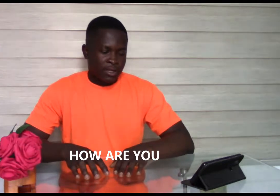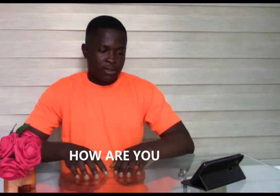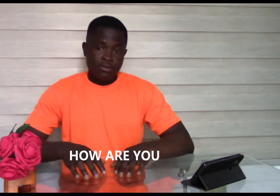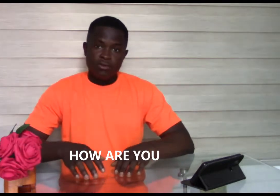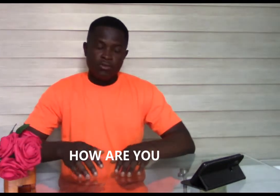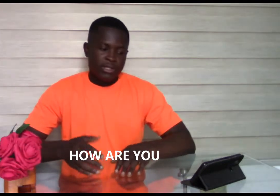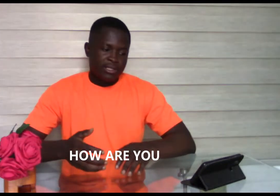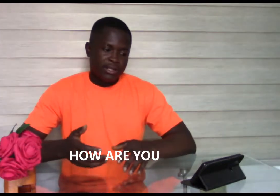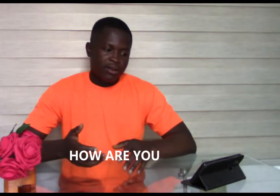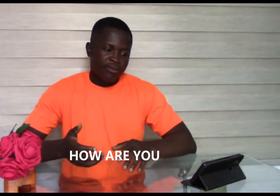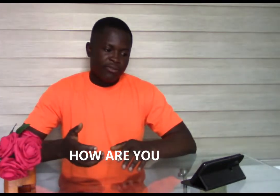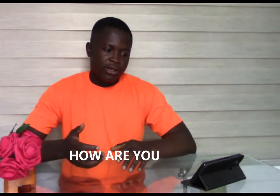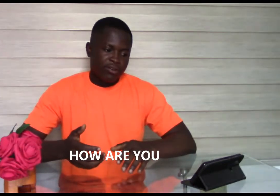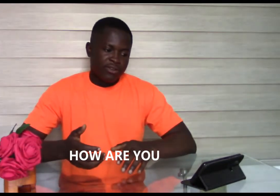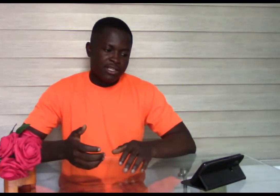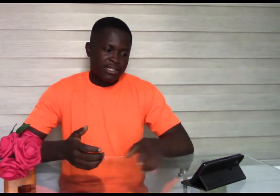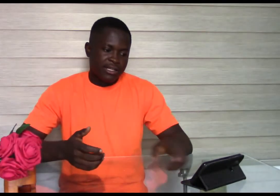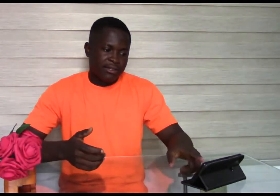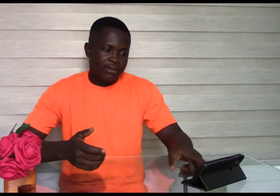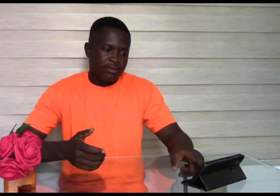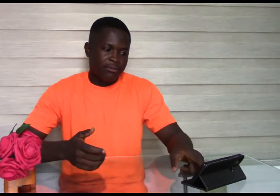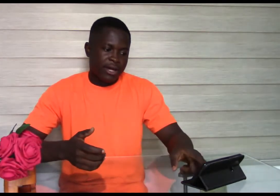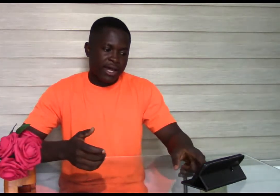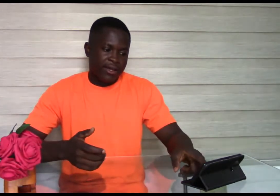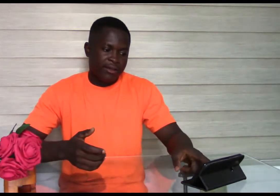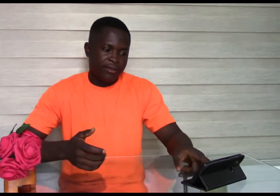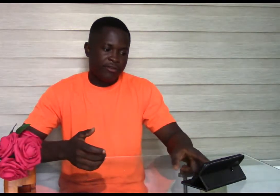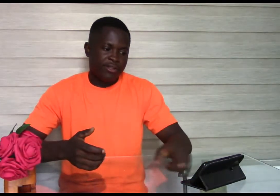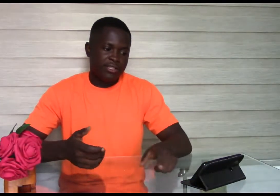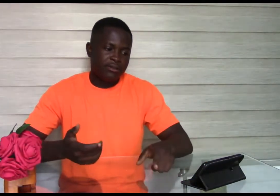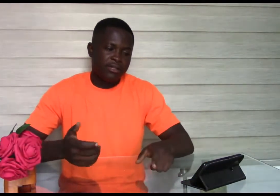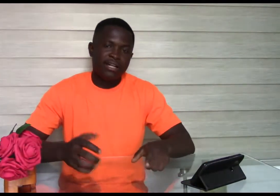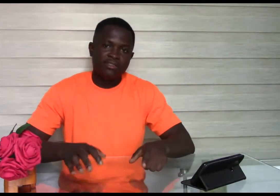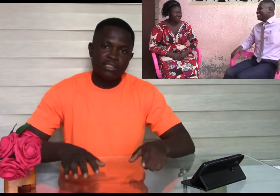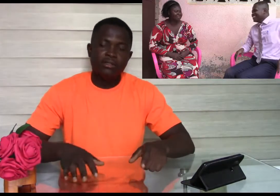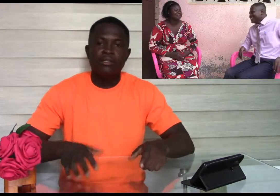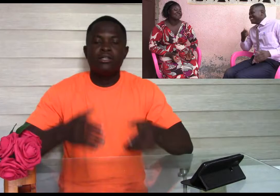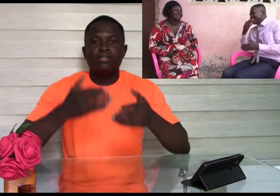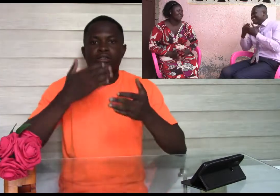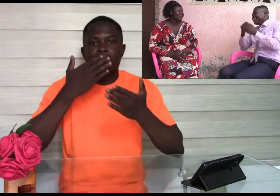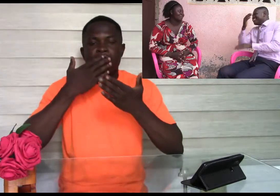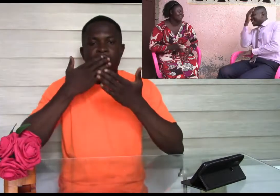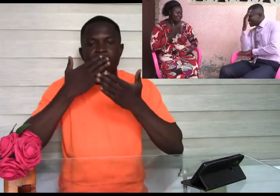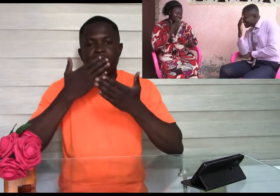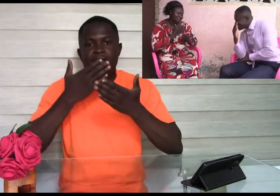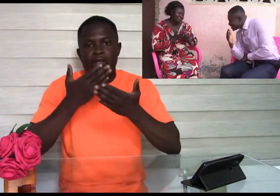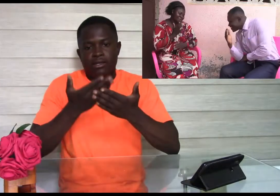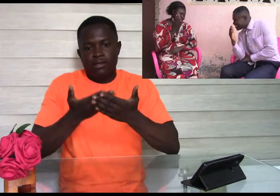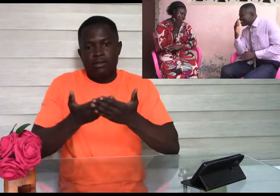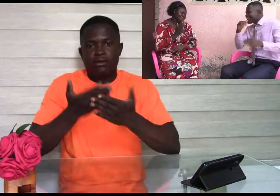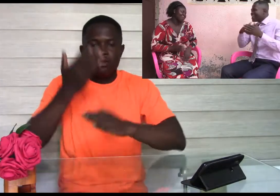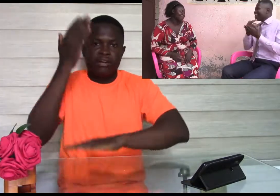So we started off the conversation by greeting good afternoon. So I greeted her good